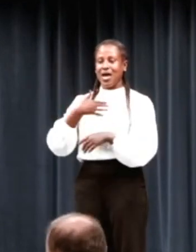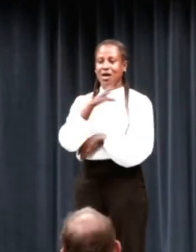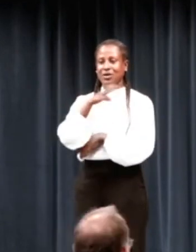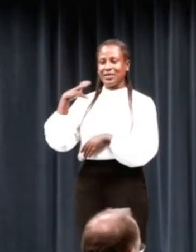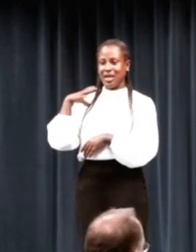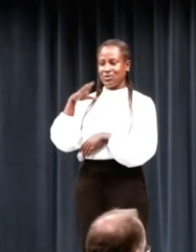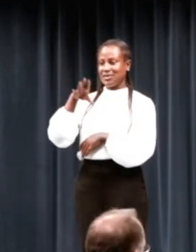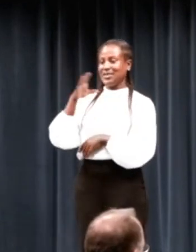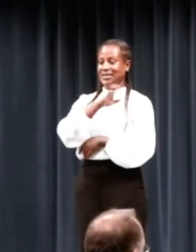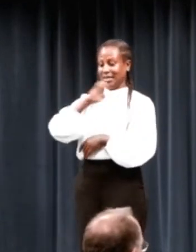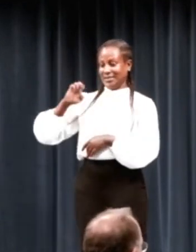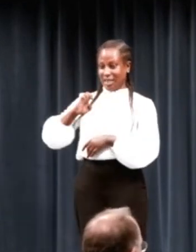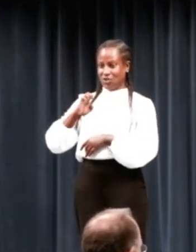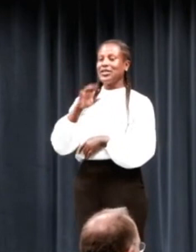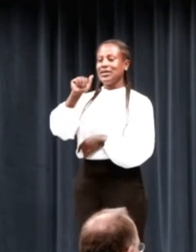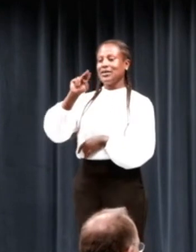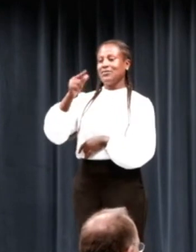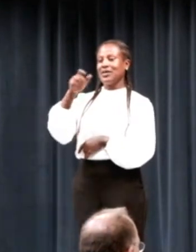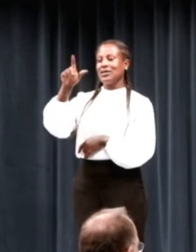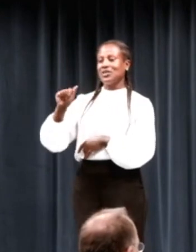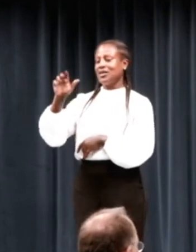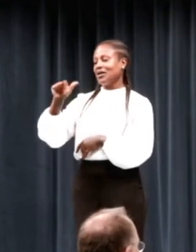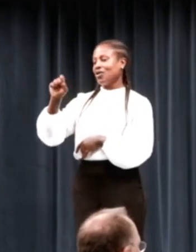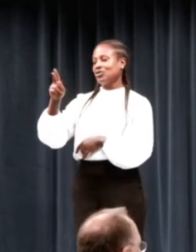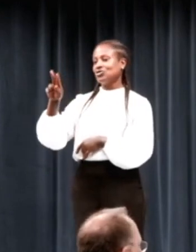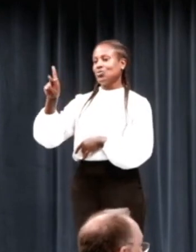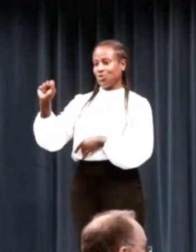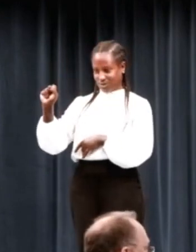Executive Angela D. Alsobrooks.